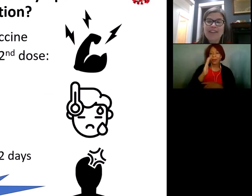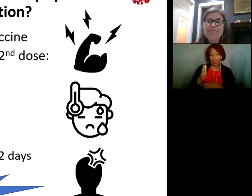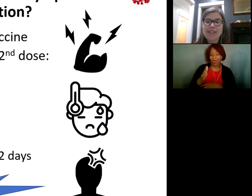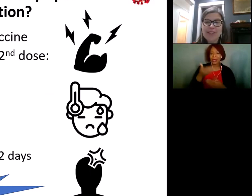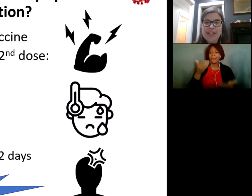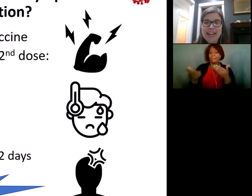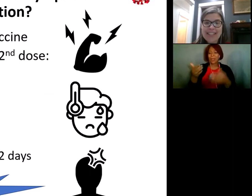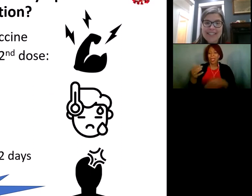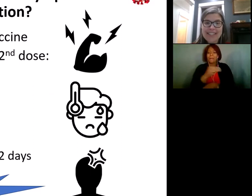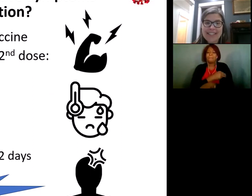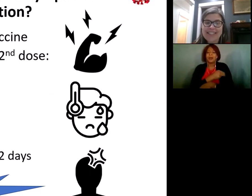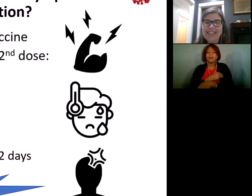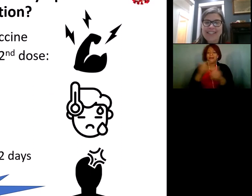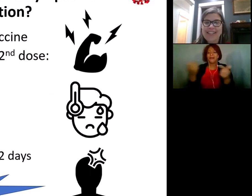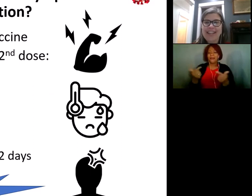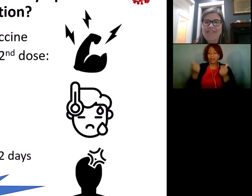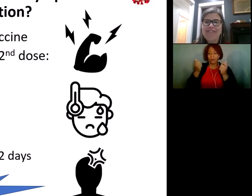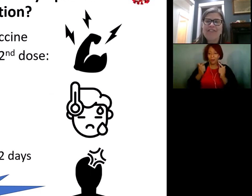might have muscle aches,